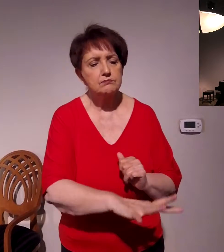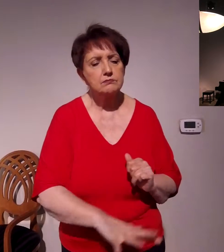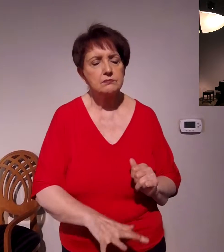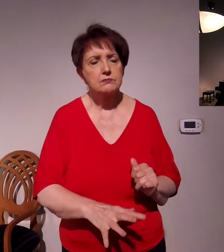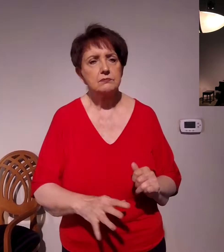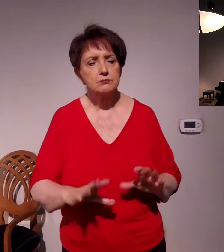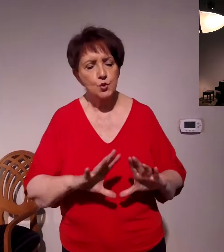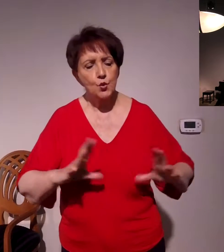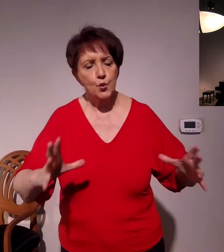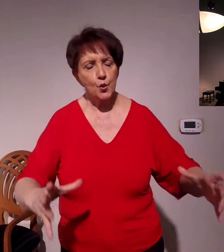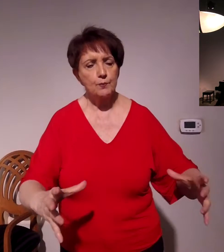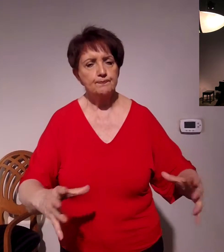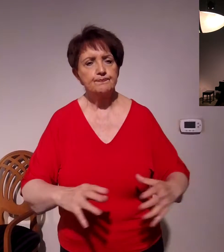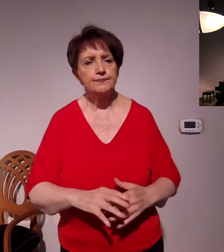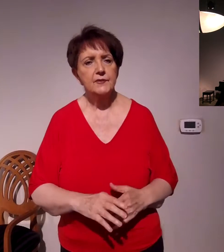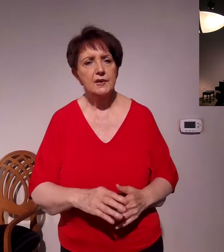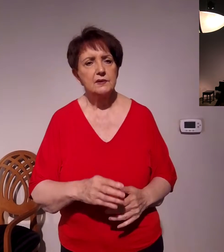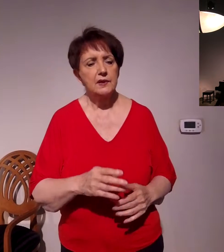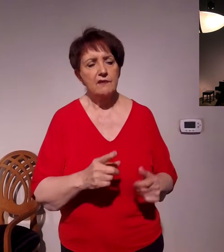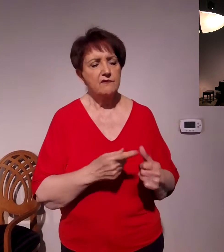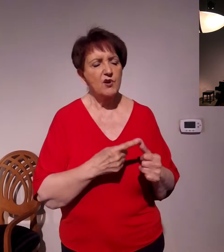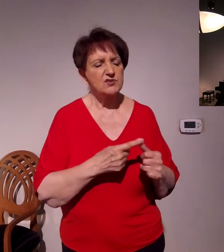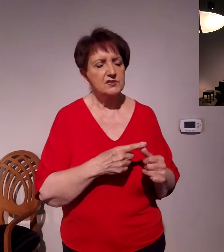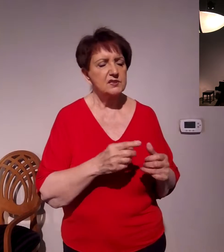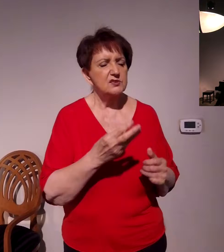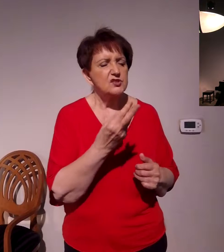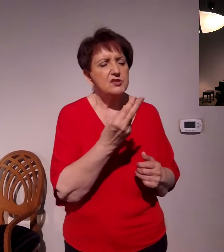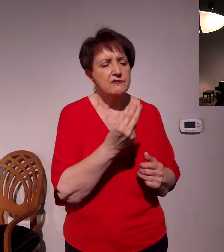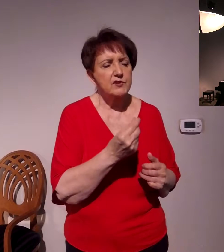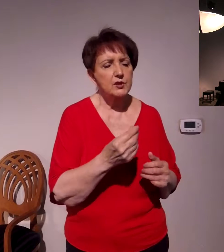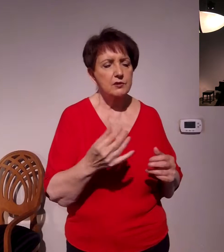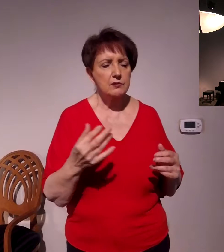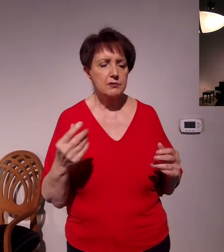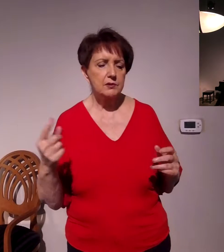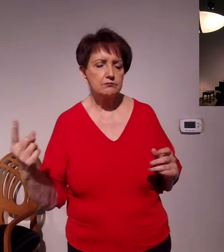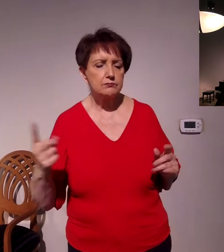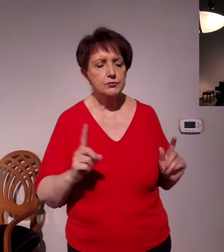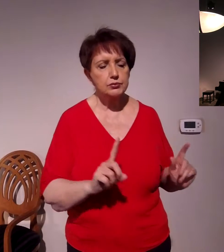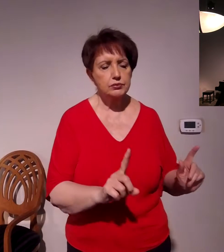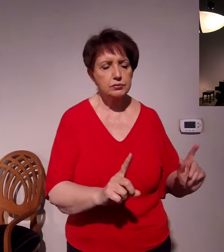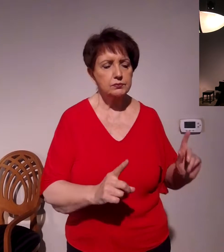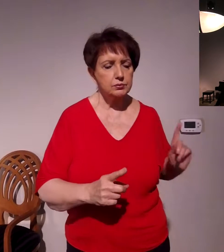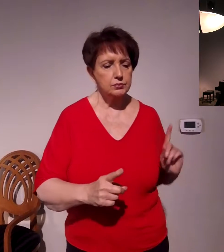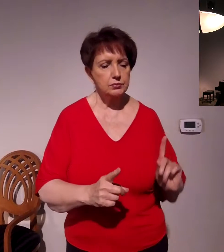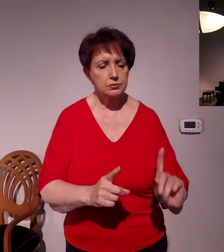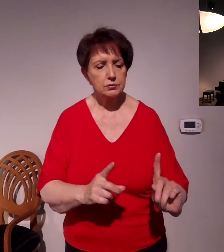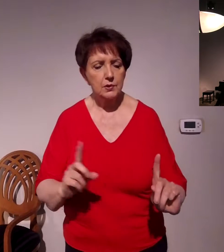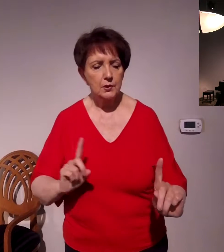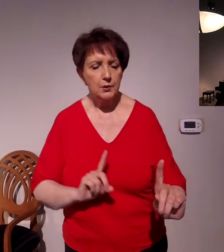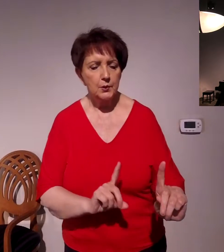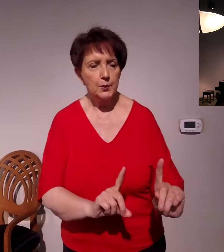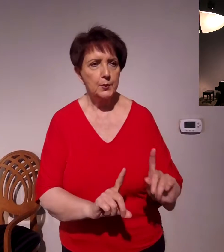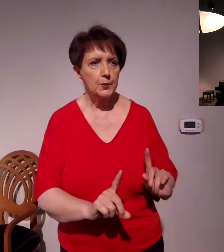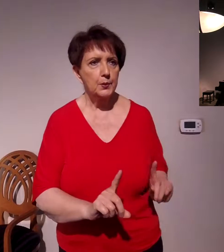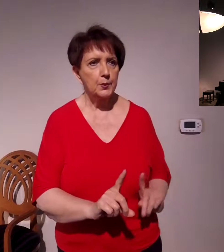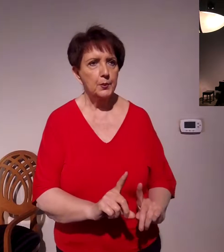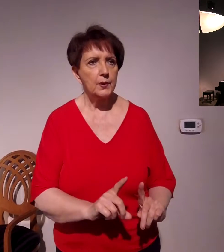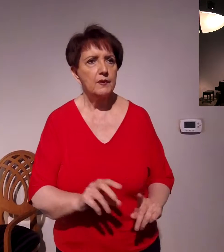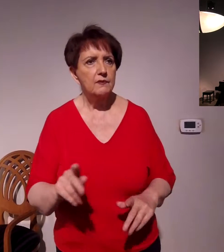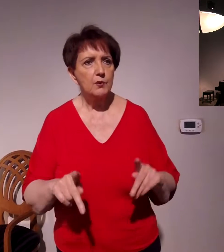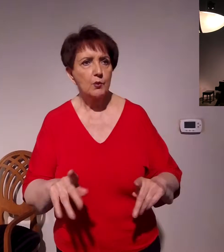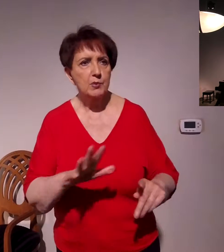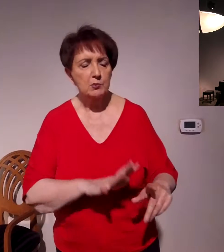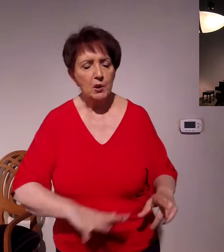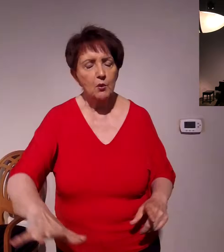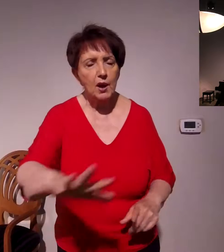out with a few, and then not too many more. But, you know, there were people around. But there was,